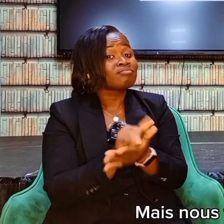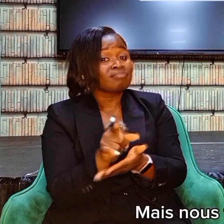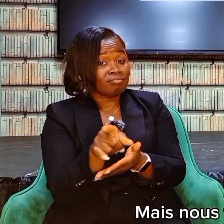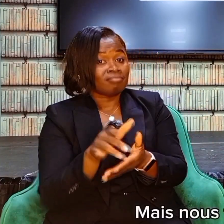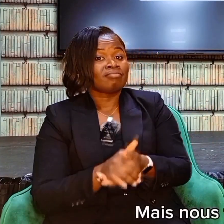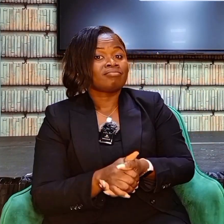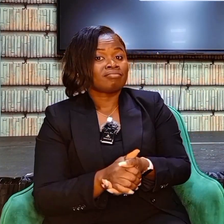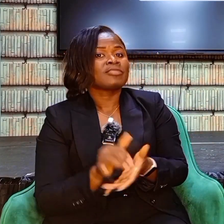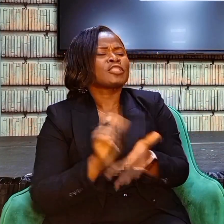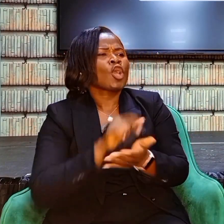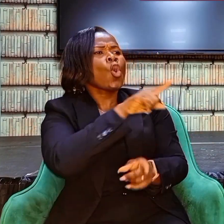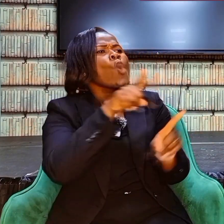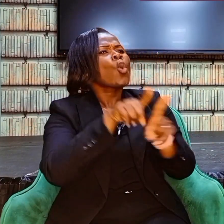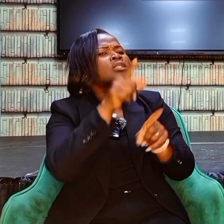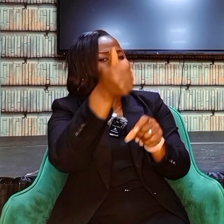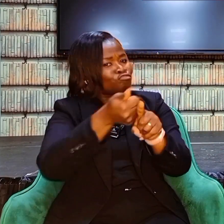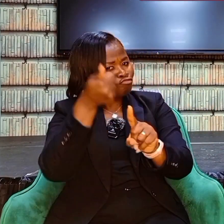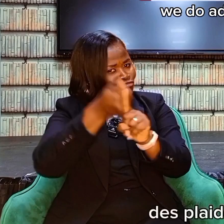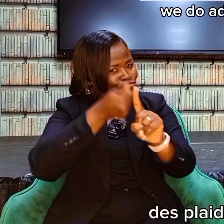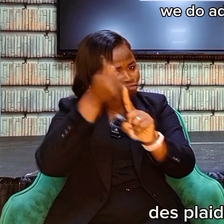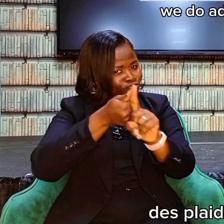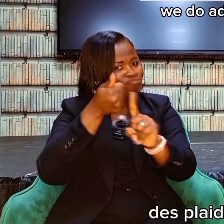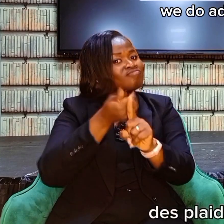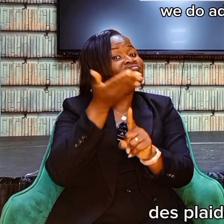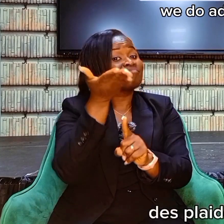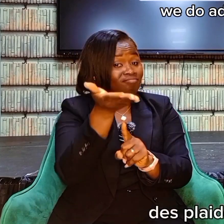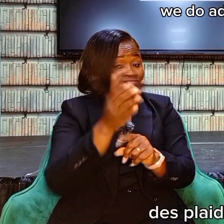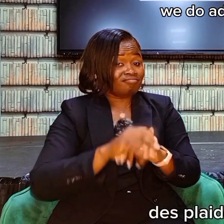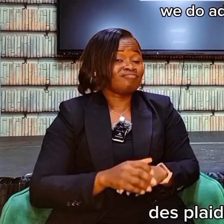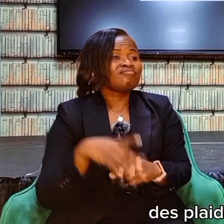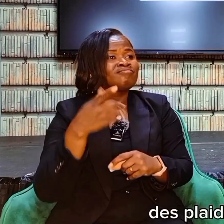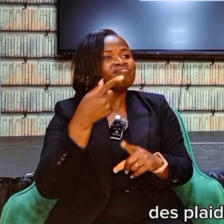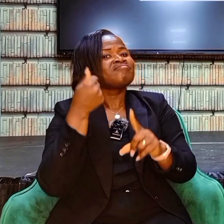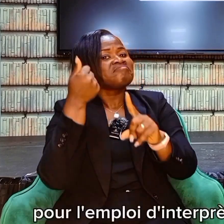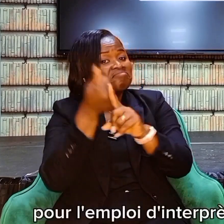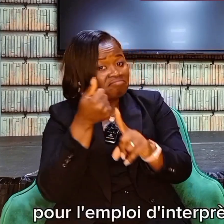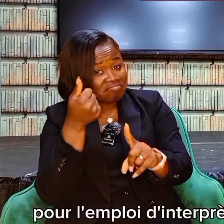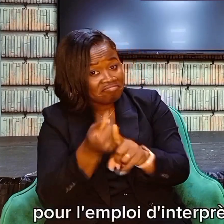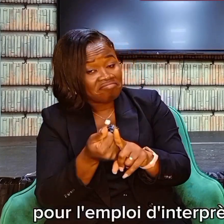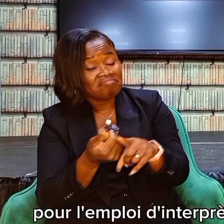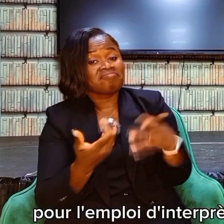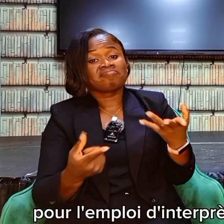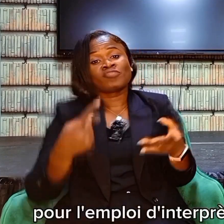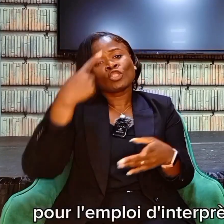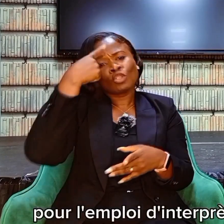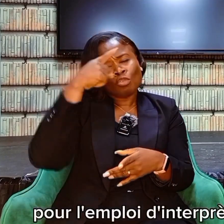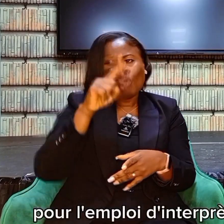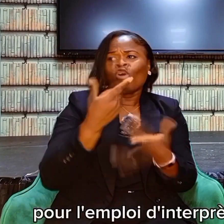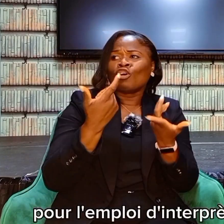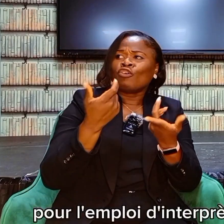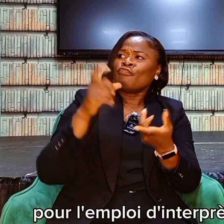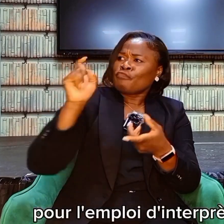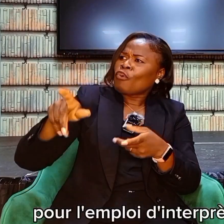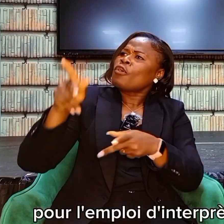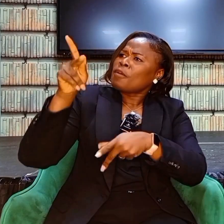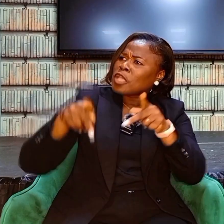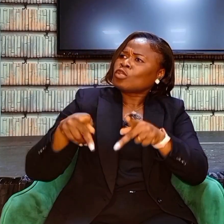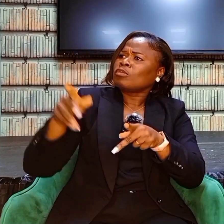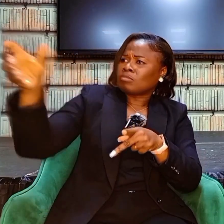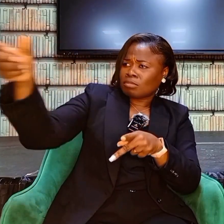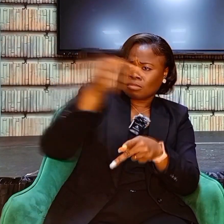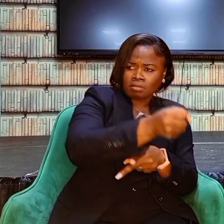But we also do advocacy. We do advocate for the employment of sign language interpreters,